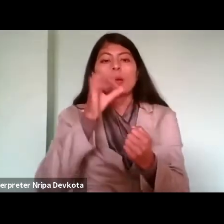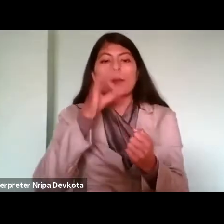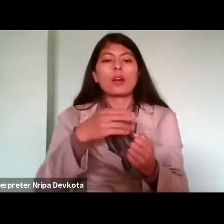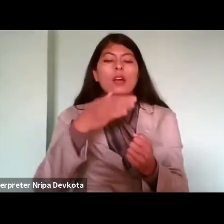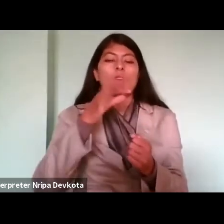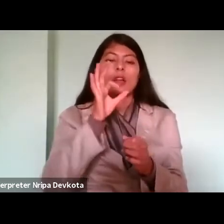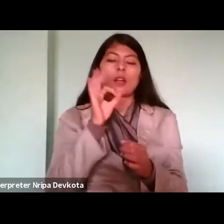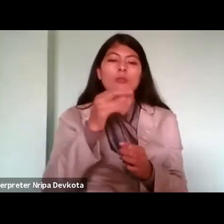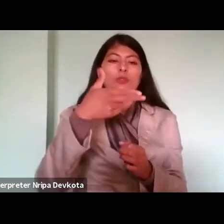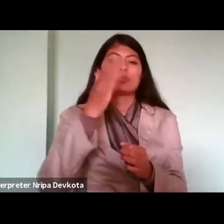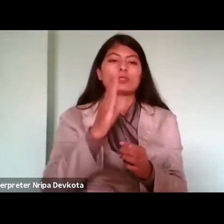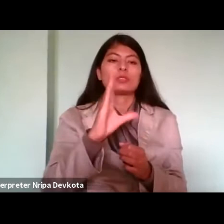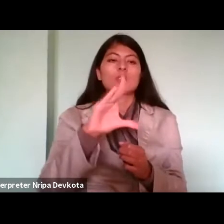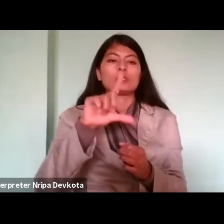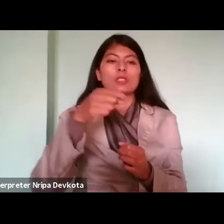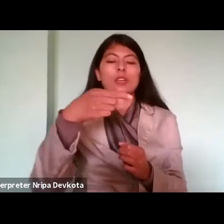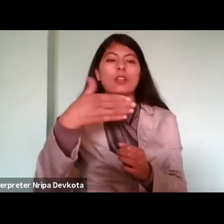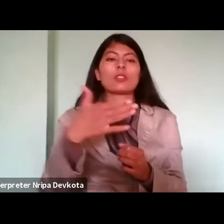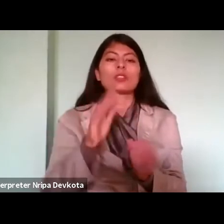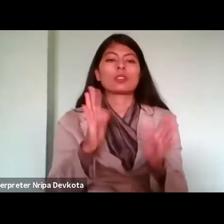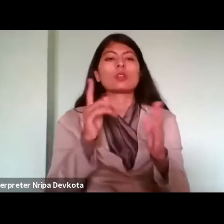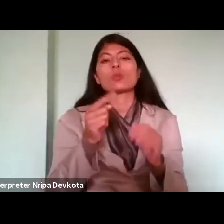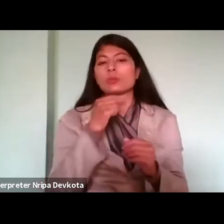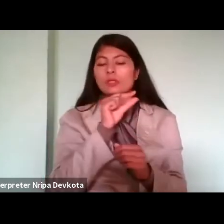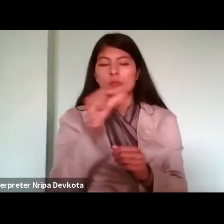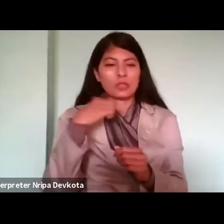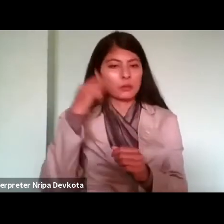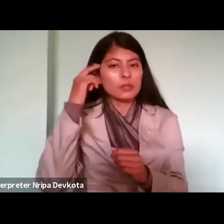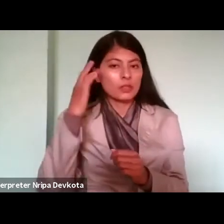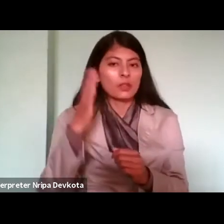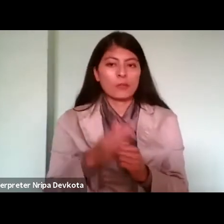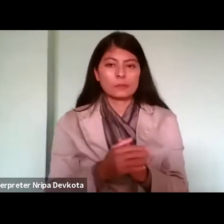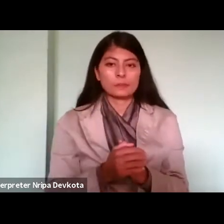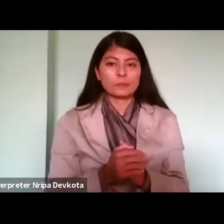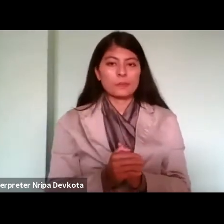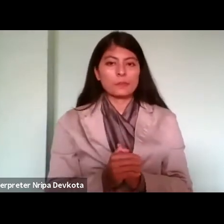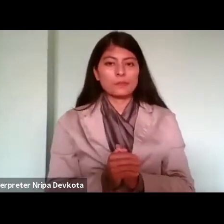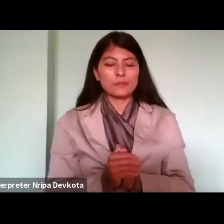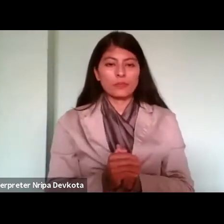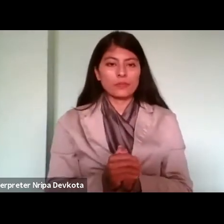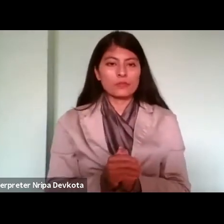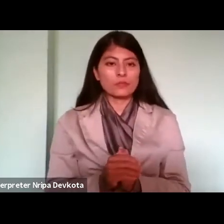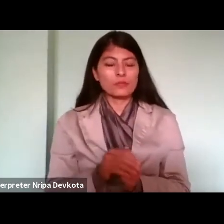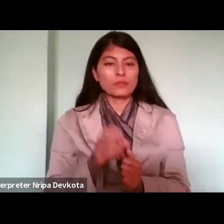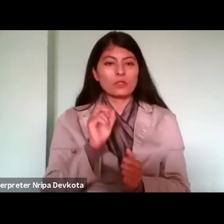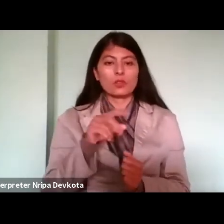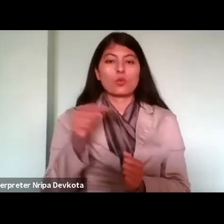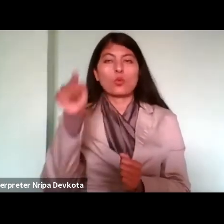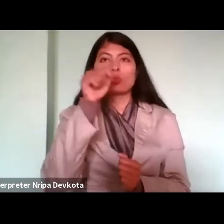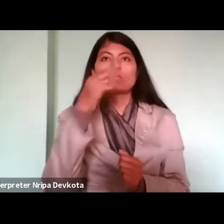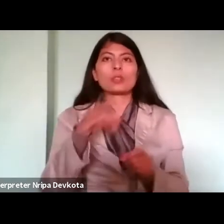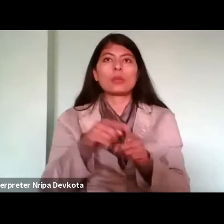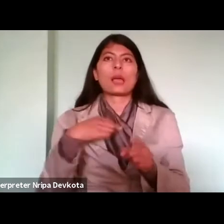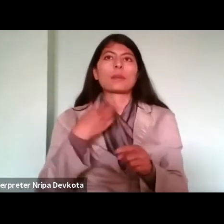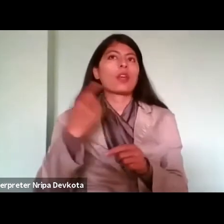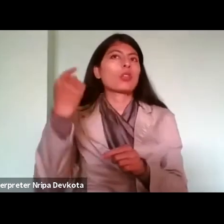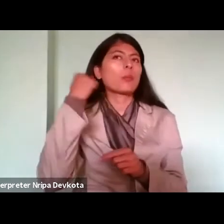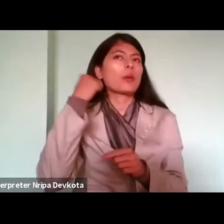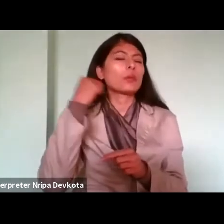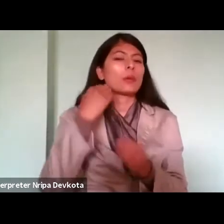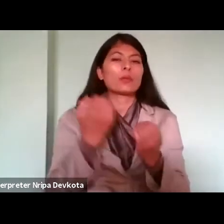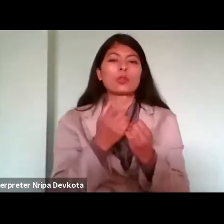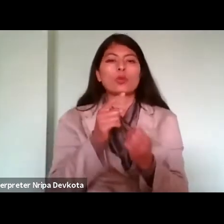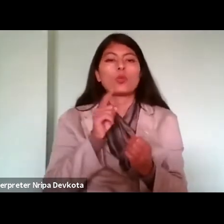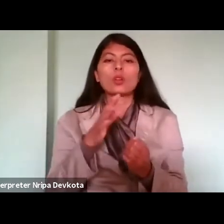is work. We have chosen to be who we are. We have made bodily autonomy, and nobody is forcing us into this. Mm-hmm. So we really see